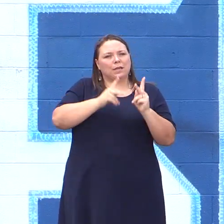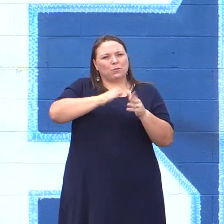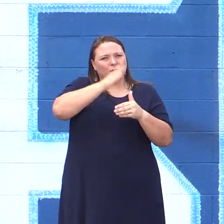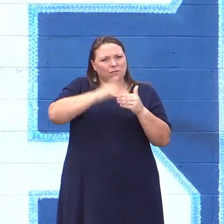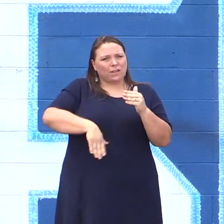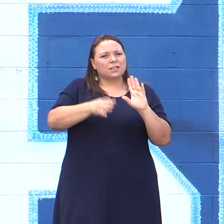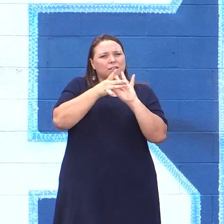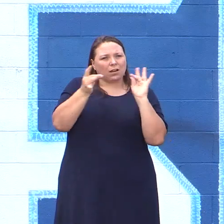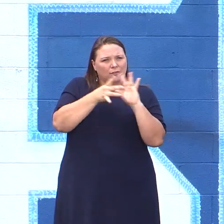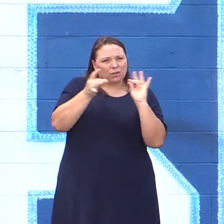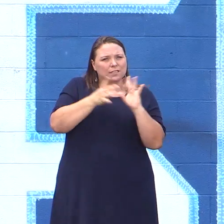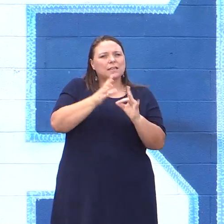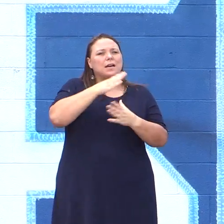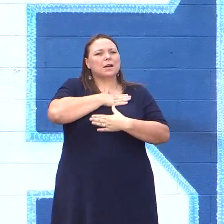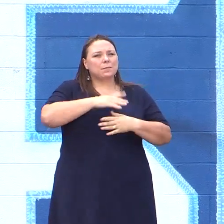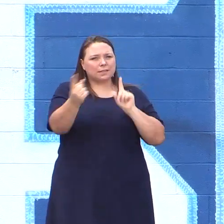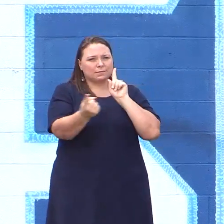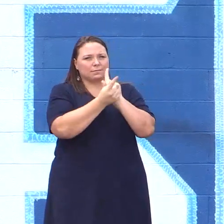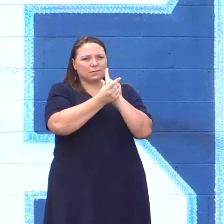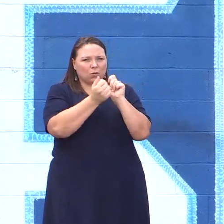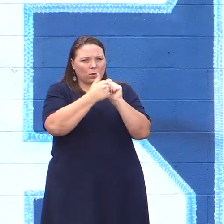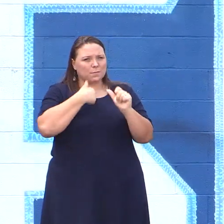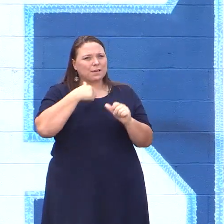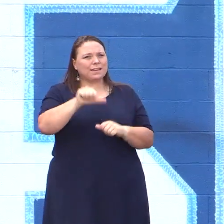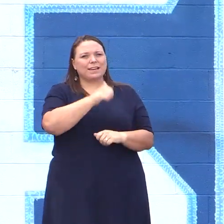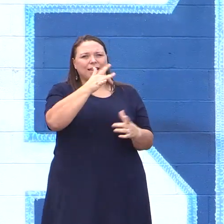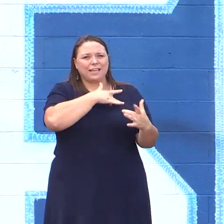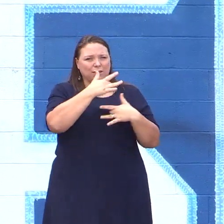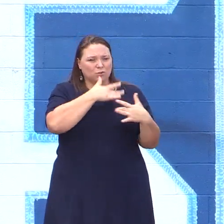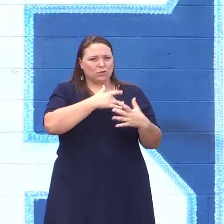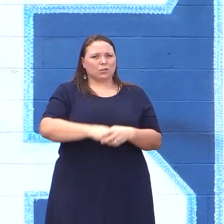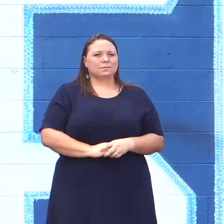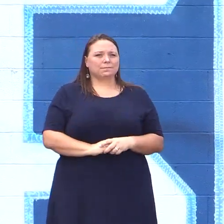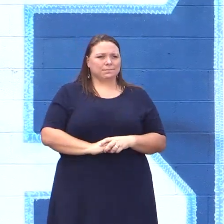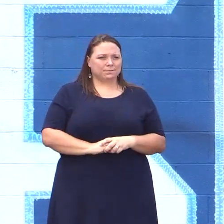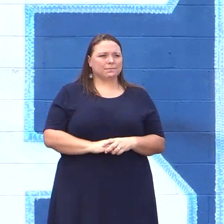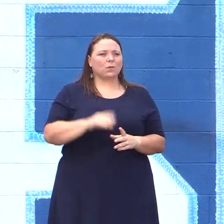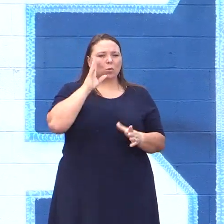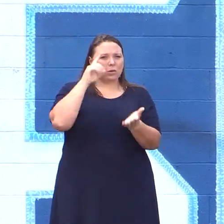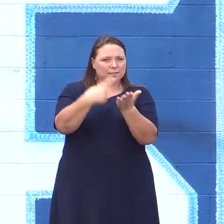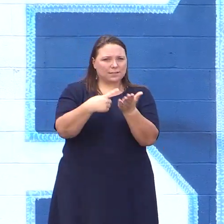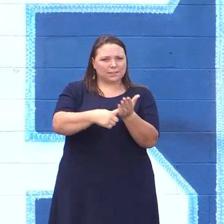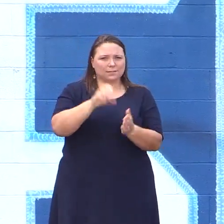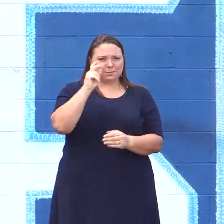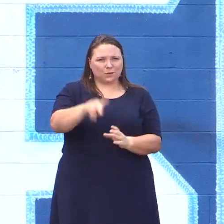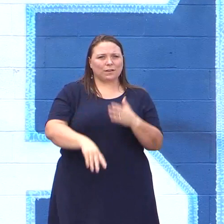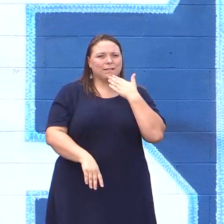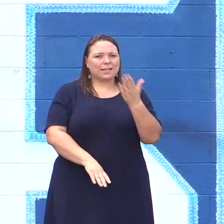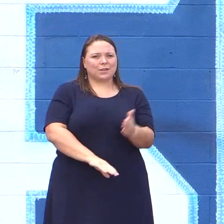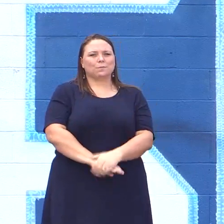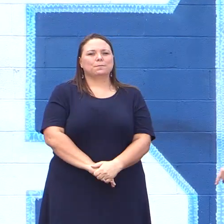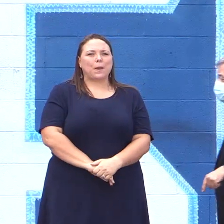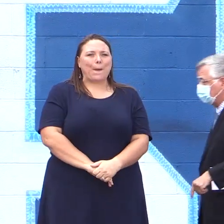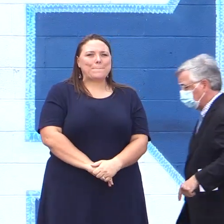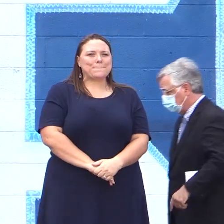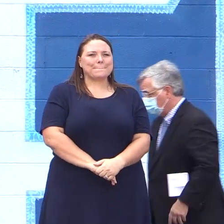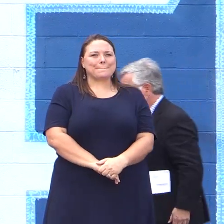press conference. course. Please come see me with any concern. We'll get to the bottom of this. Thank you.